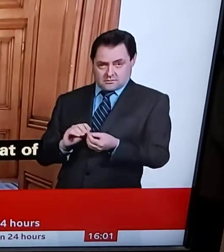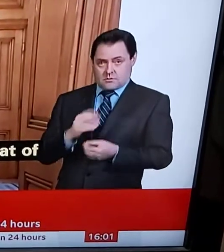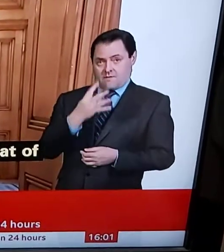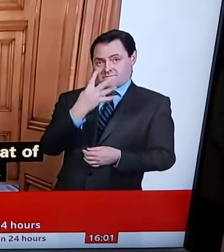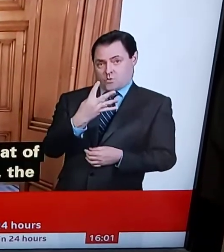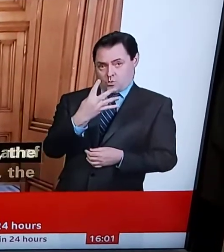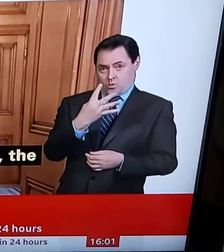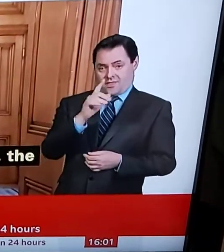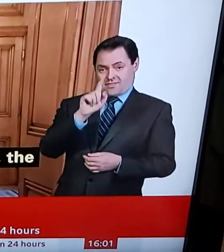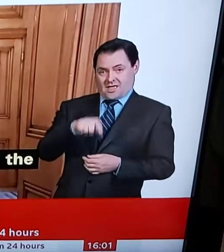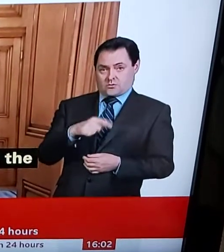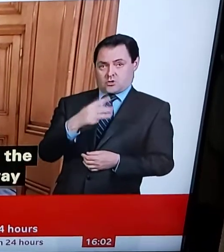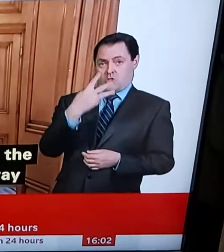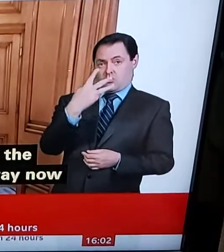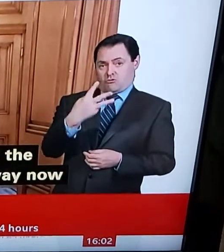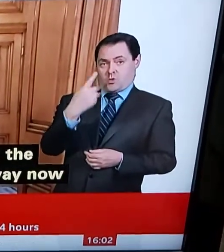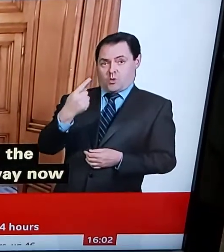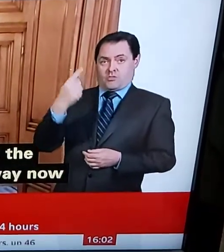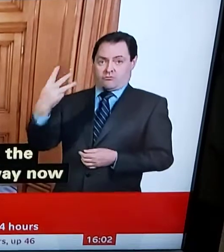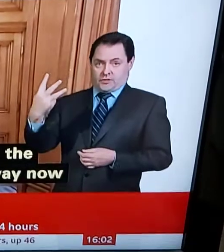4,313.